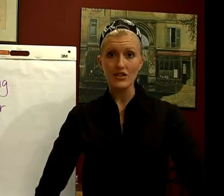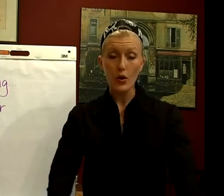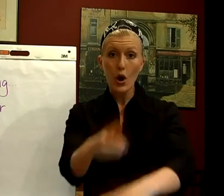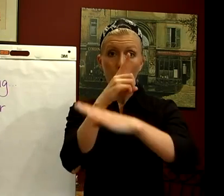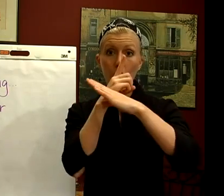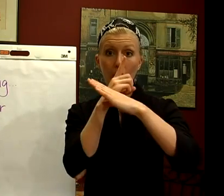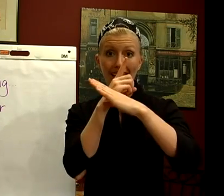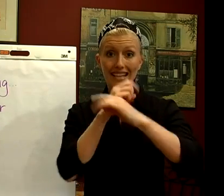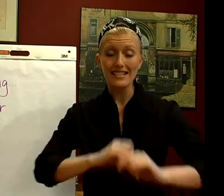So quiet,